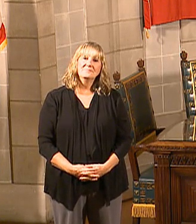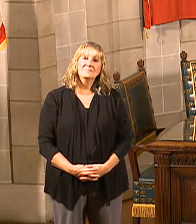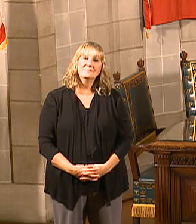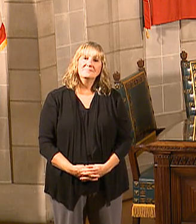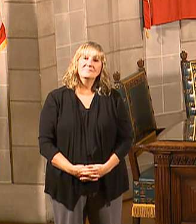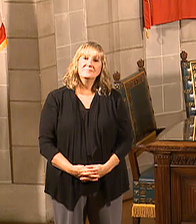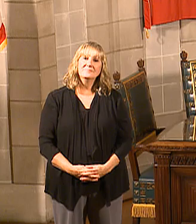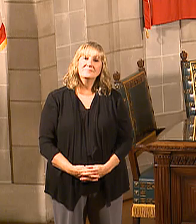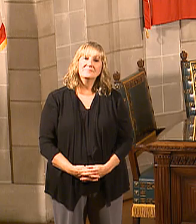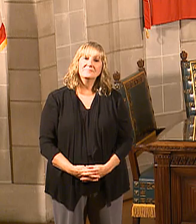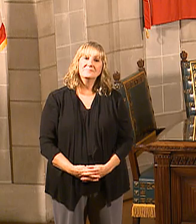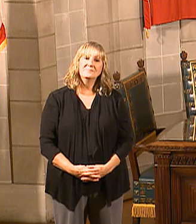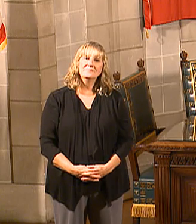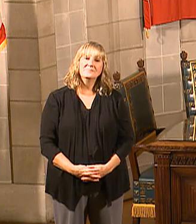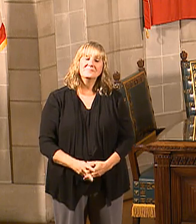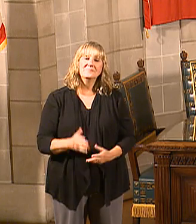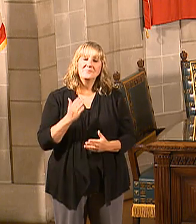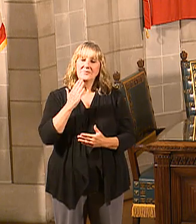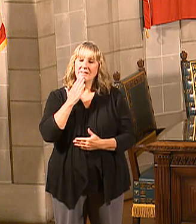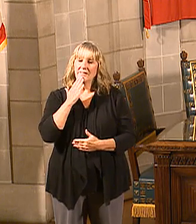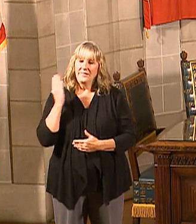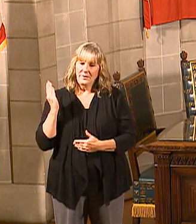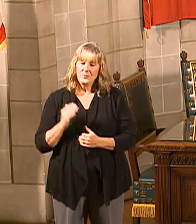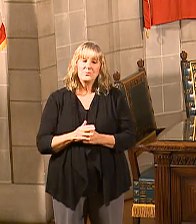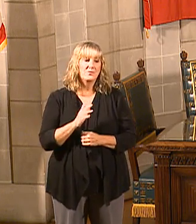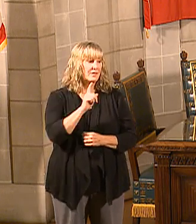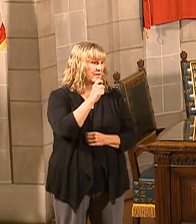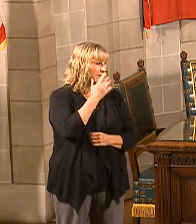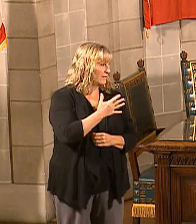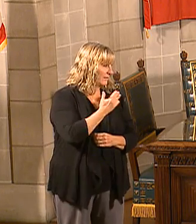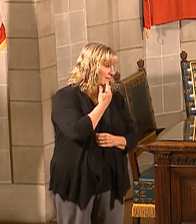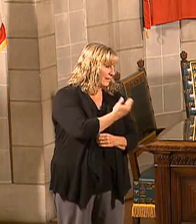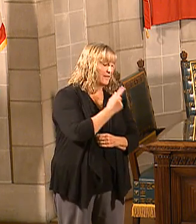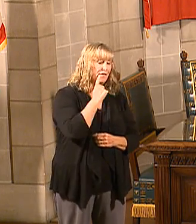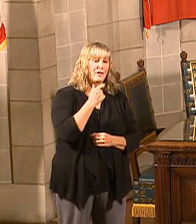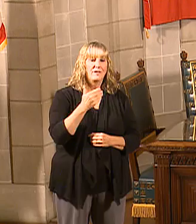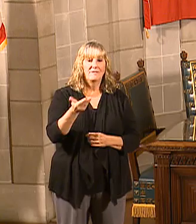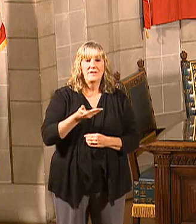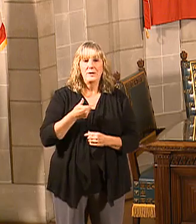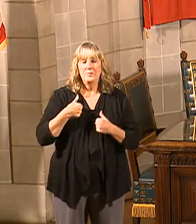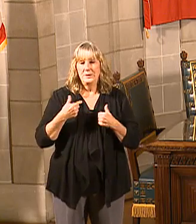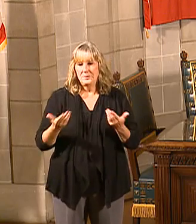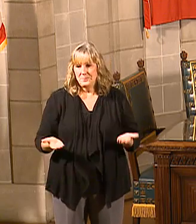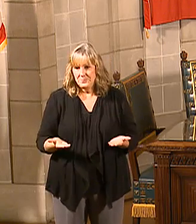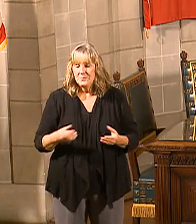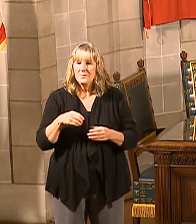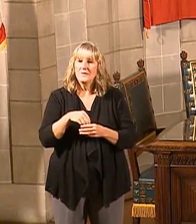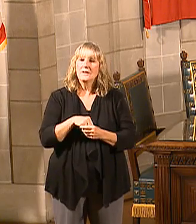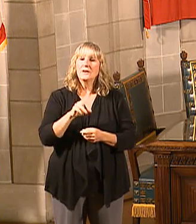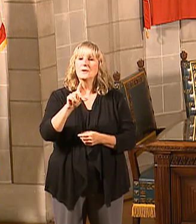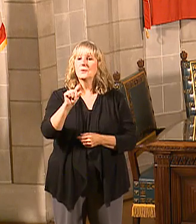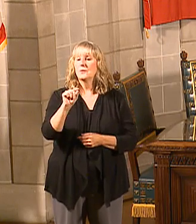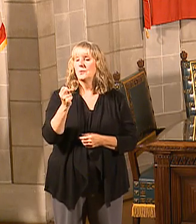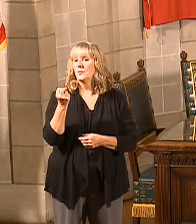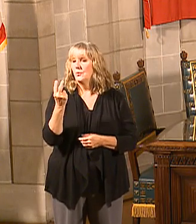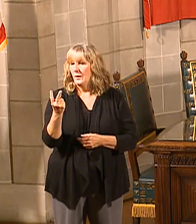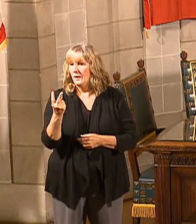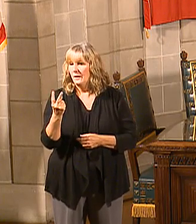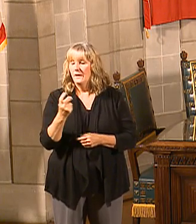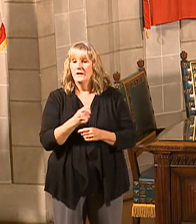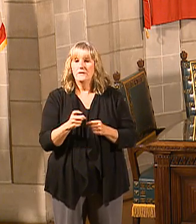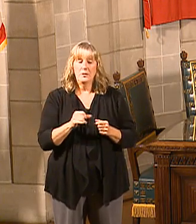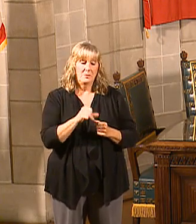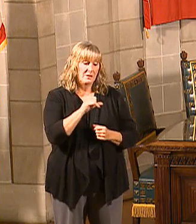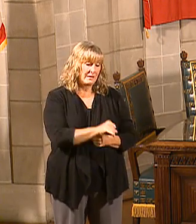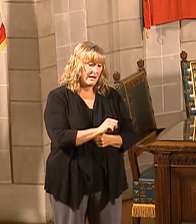Thank you for Director Beasley and Governor Ricketts for having me. In 2012, I went from a